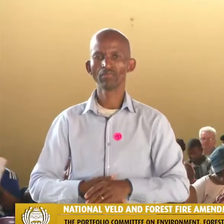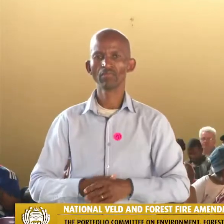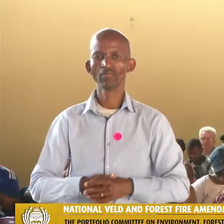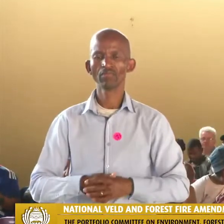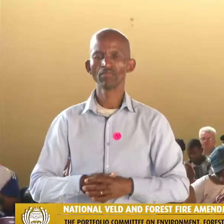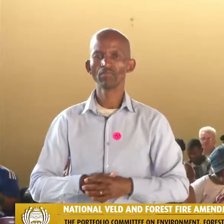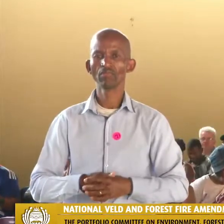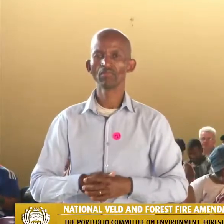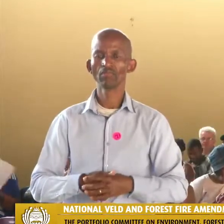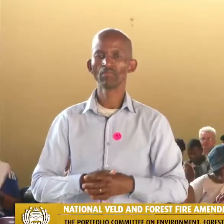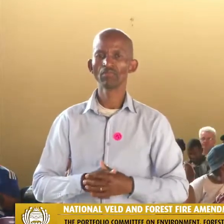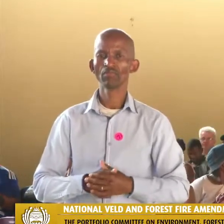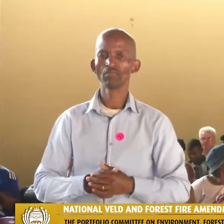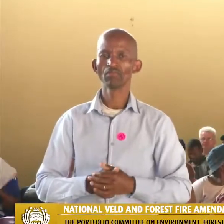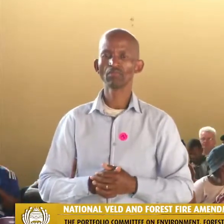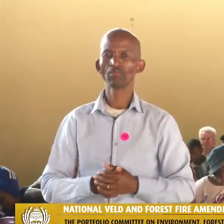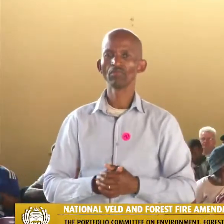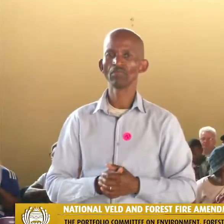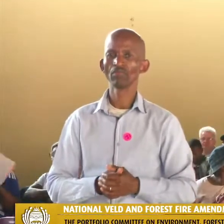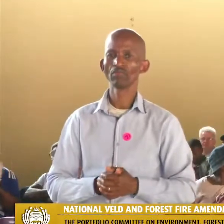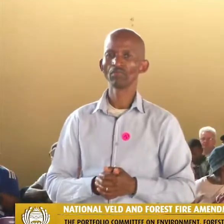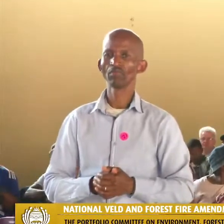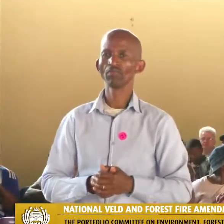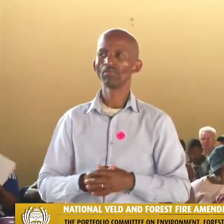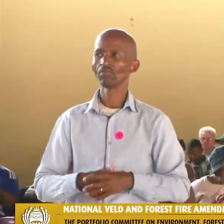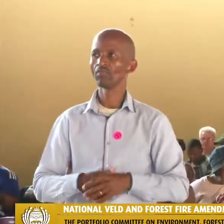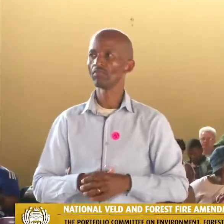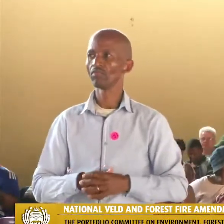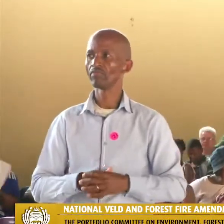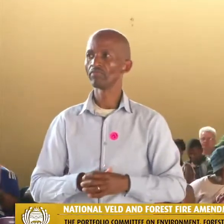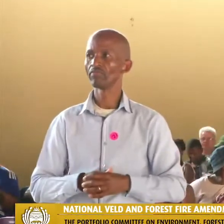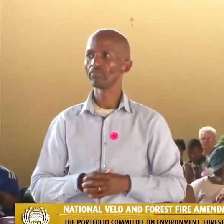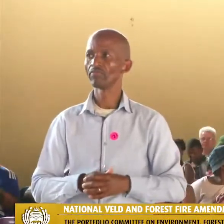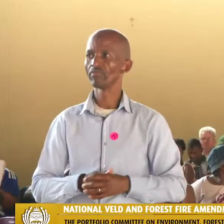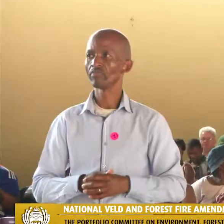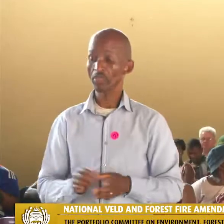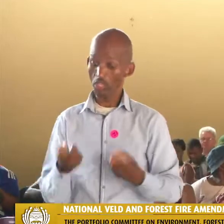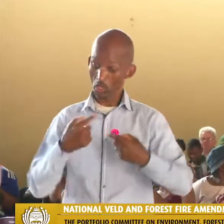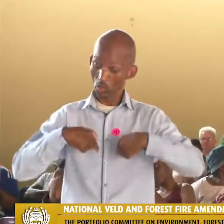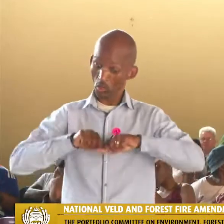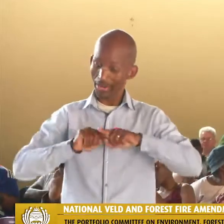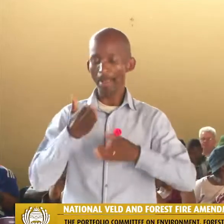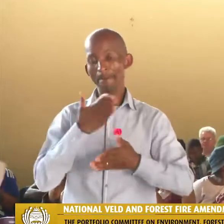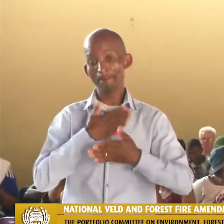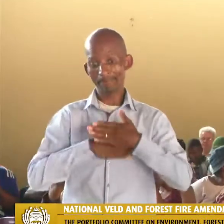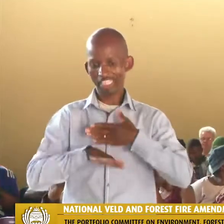tshegetsa molaotlhomo ono kgotsa ba ganetsana le one.